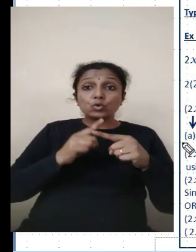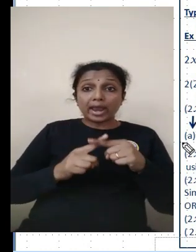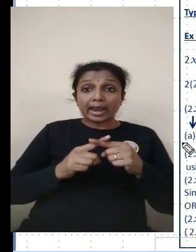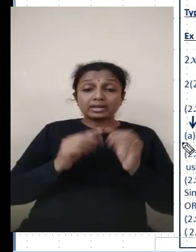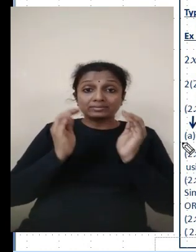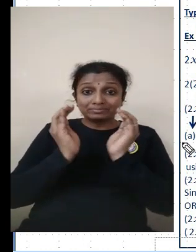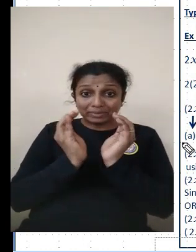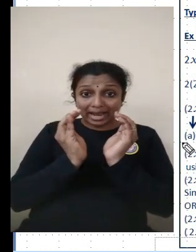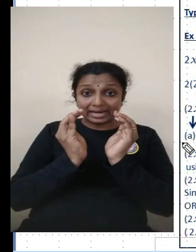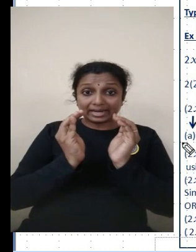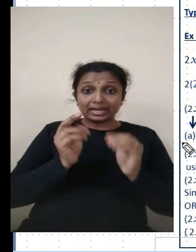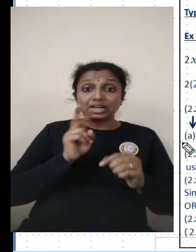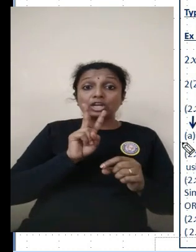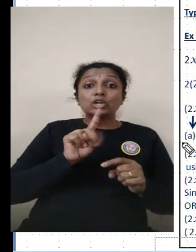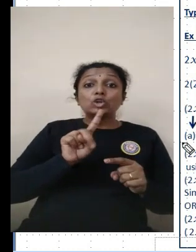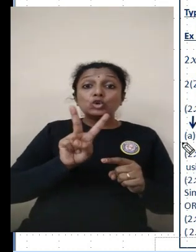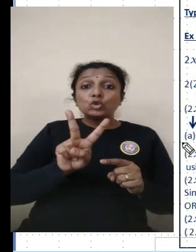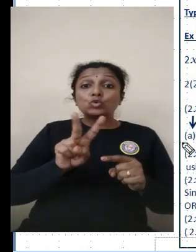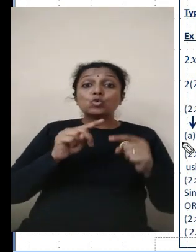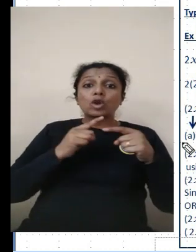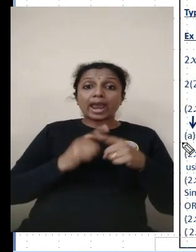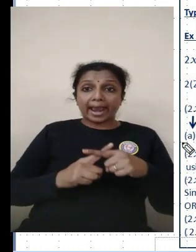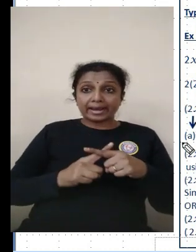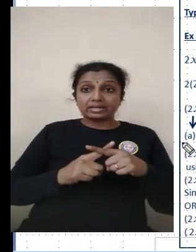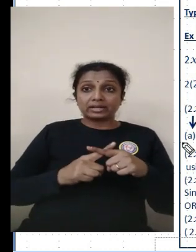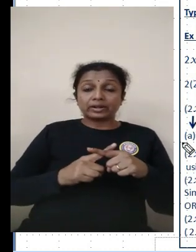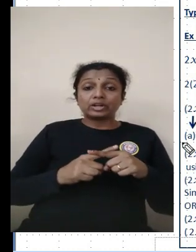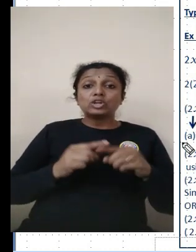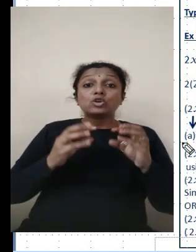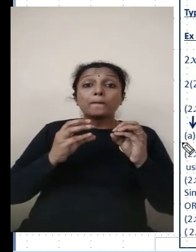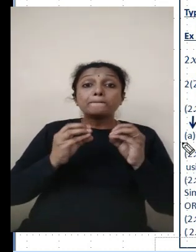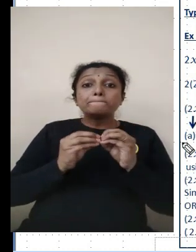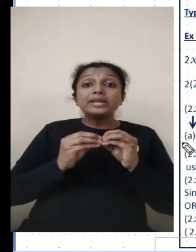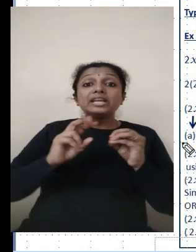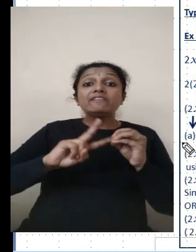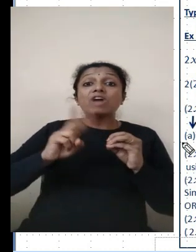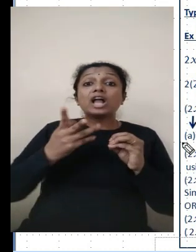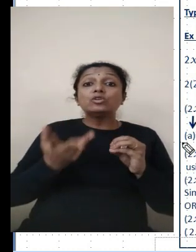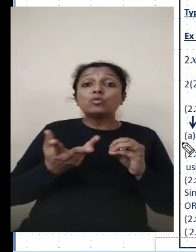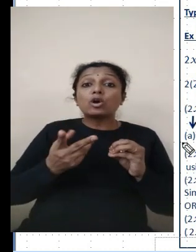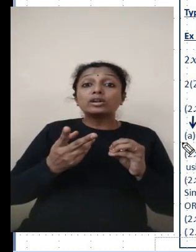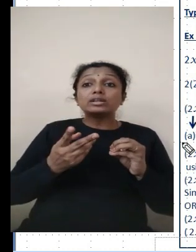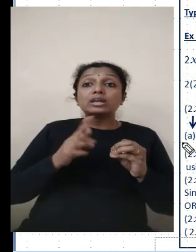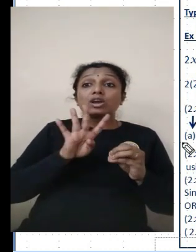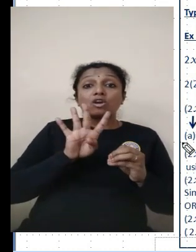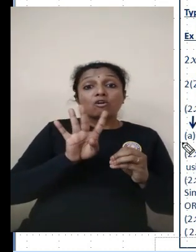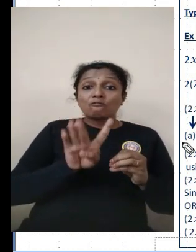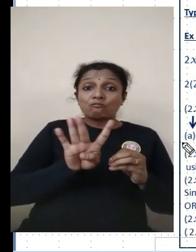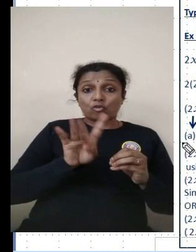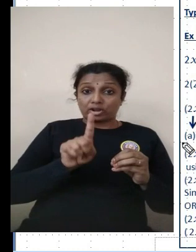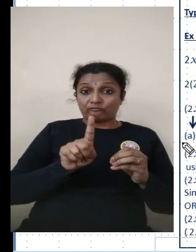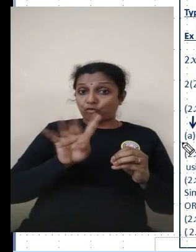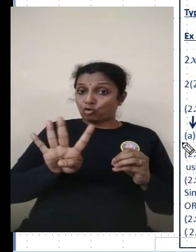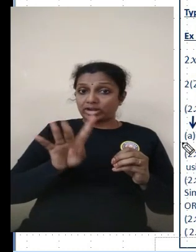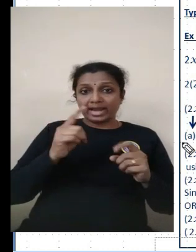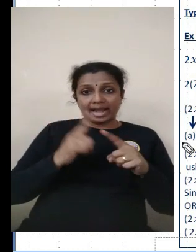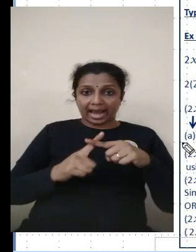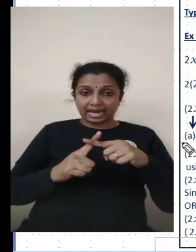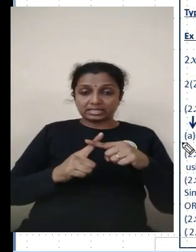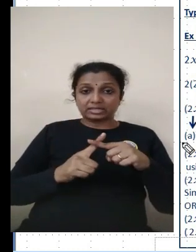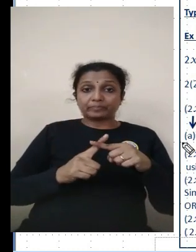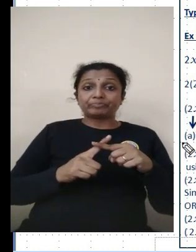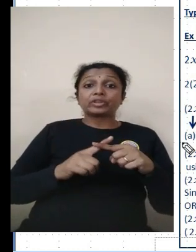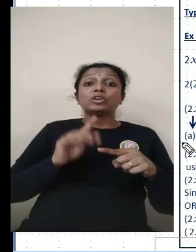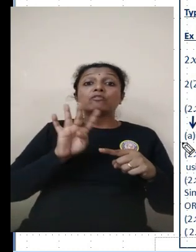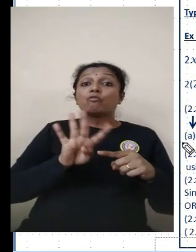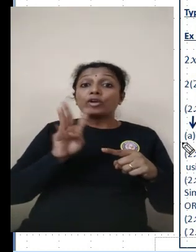14x. So b can be found out by dividing